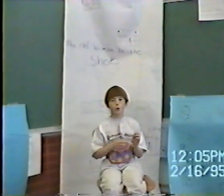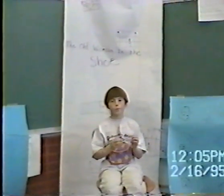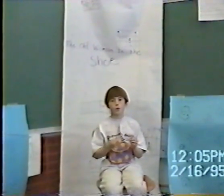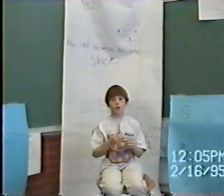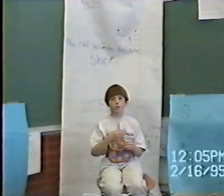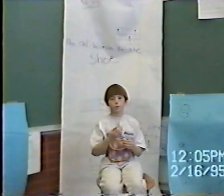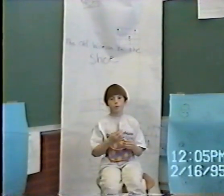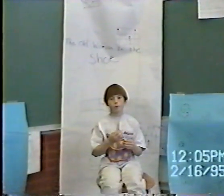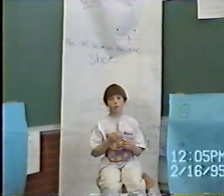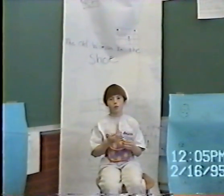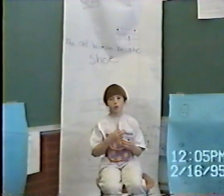She gave them some broth without any bread.